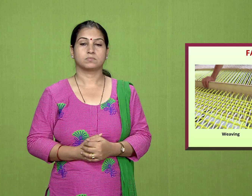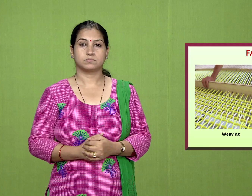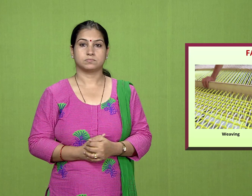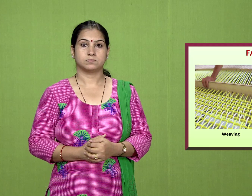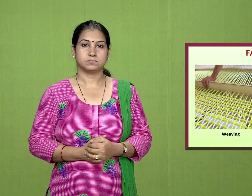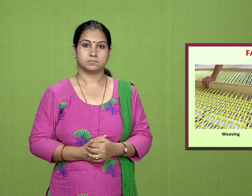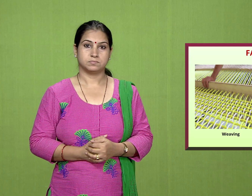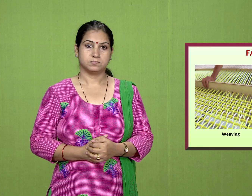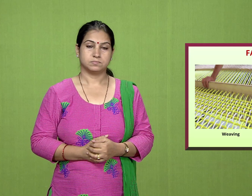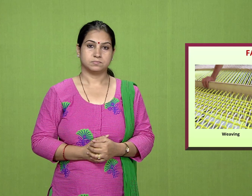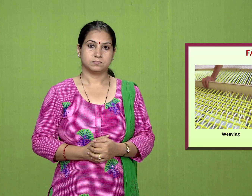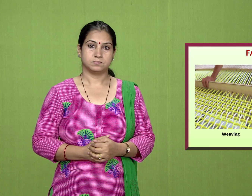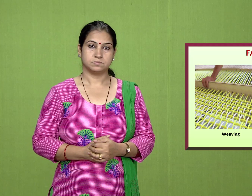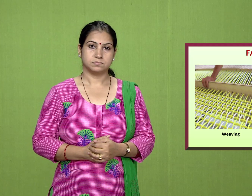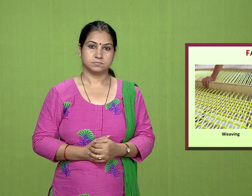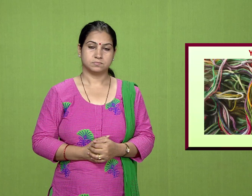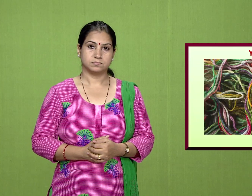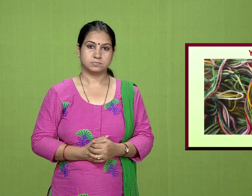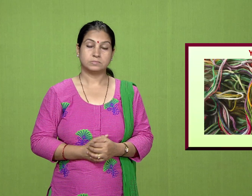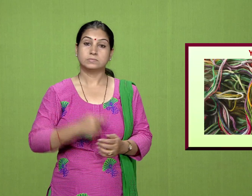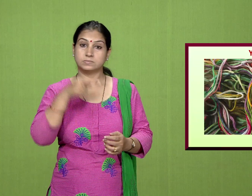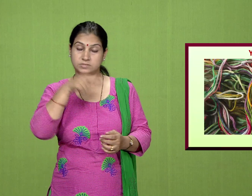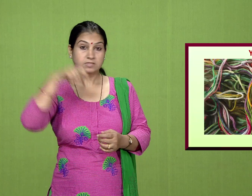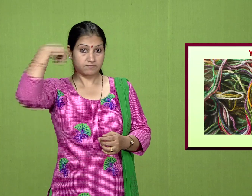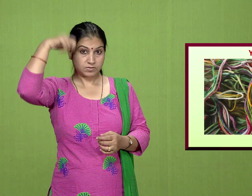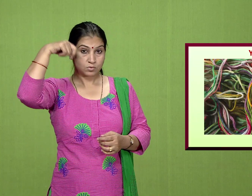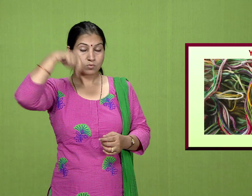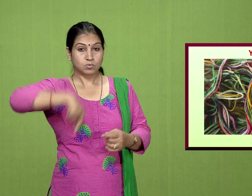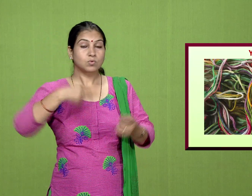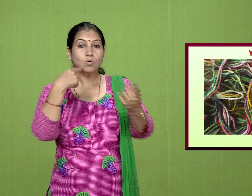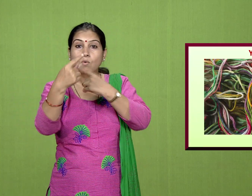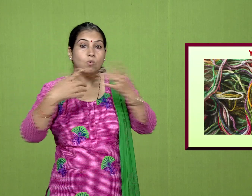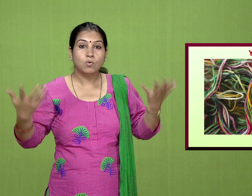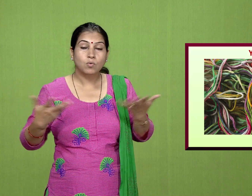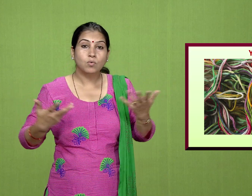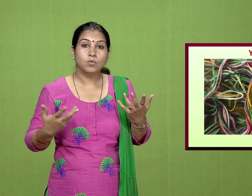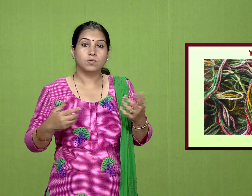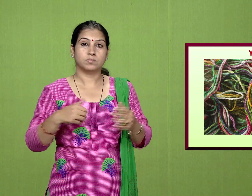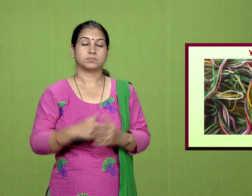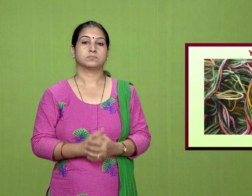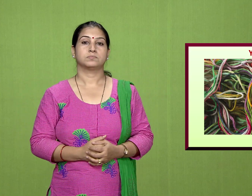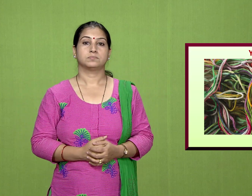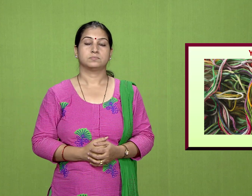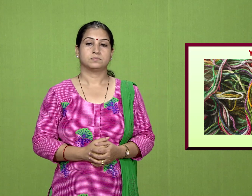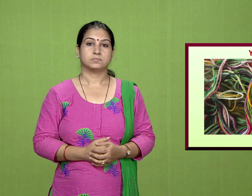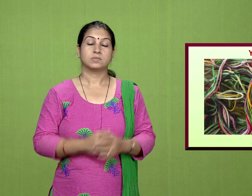more videos. In this video, we talked about